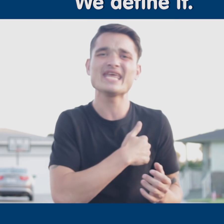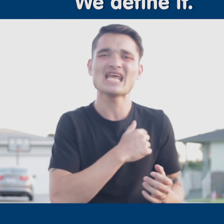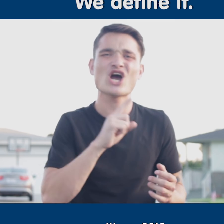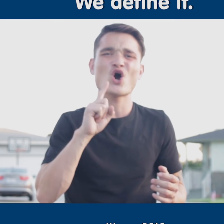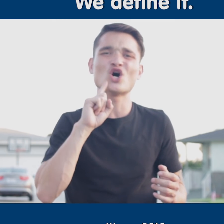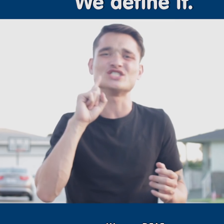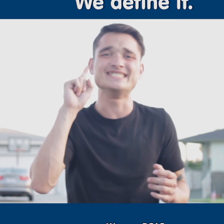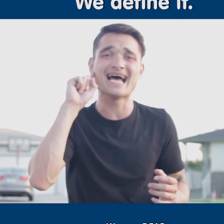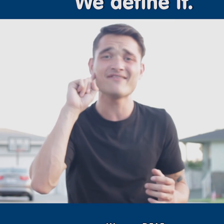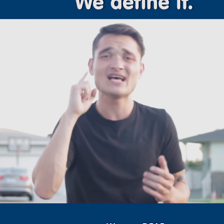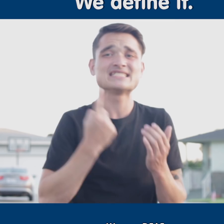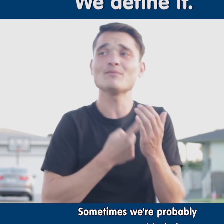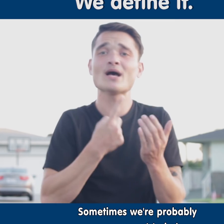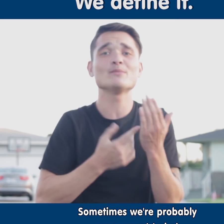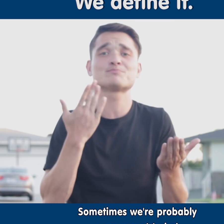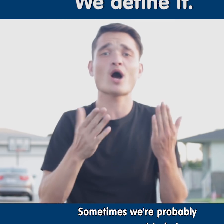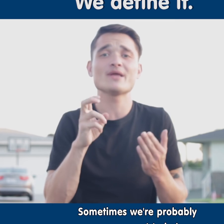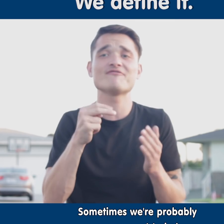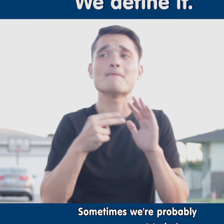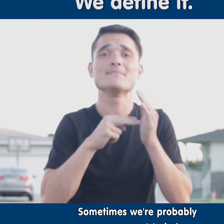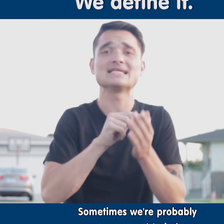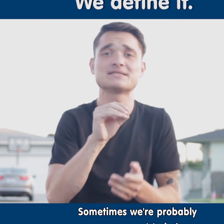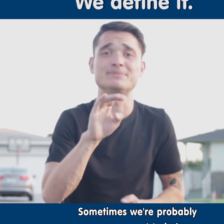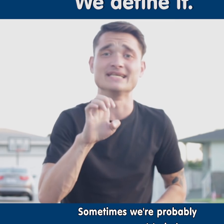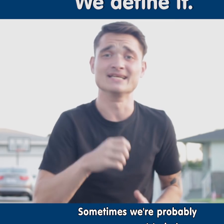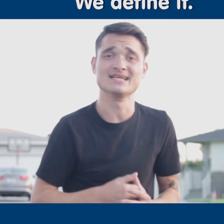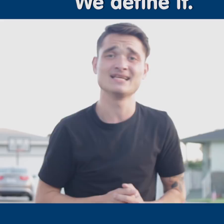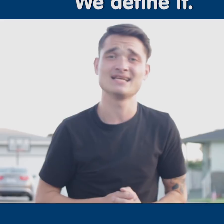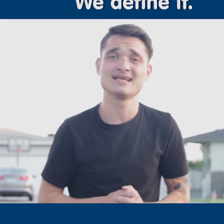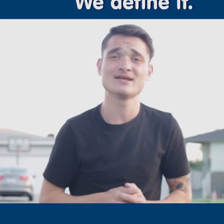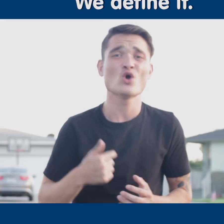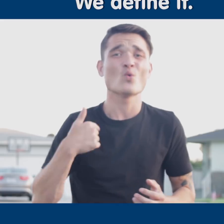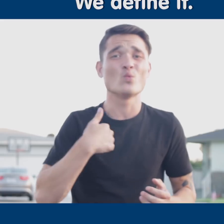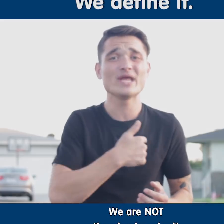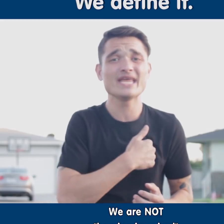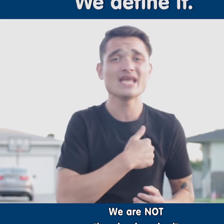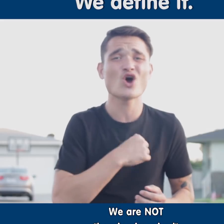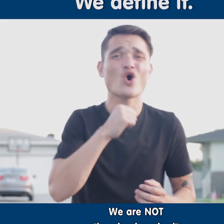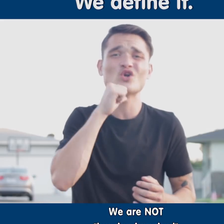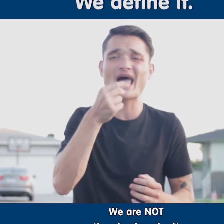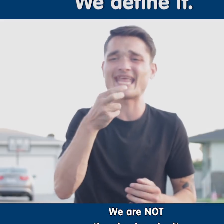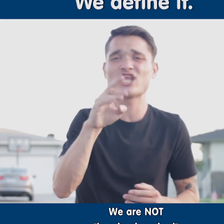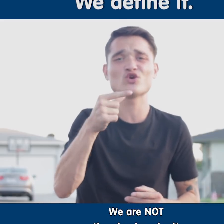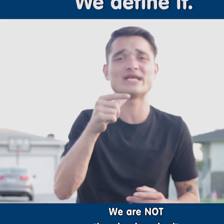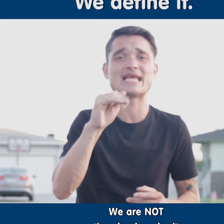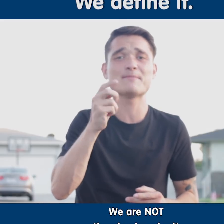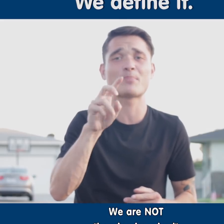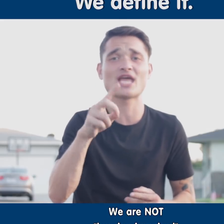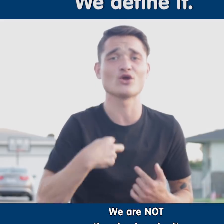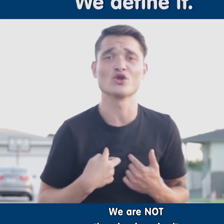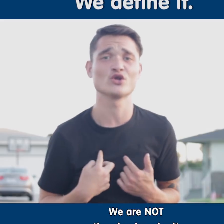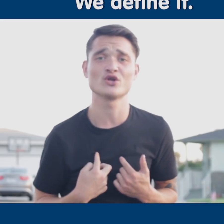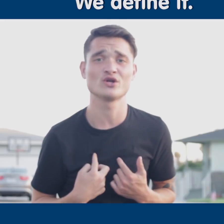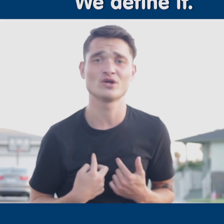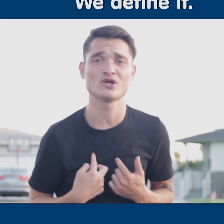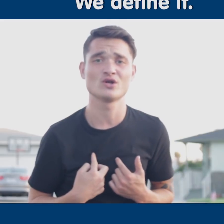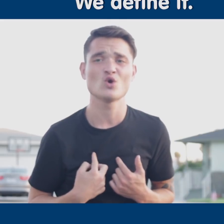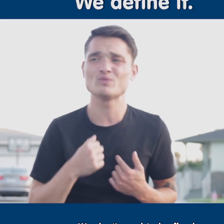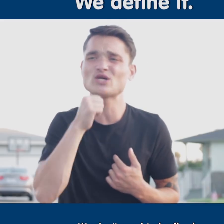We are deaf. Sometimes we're probably even meant to be. We are not hearing impaired. We don't need